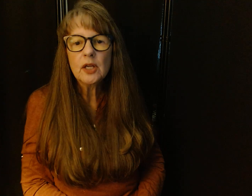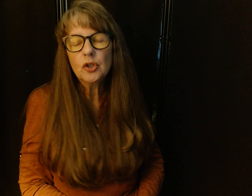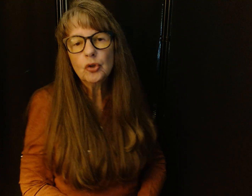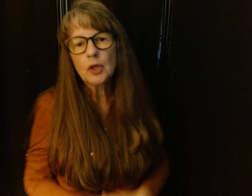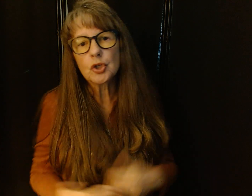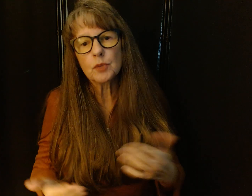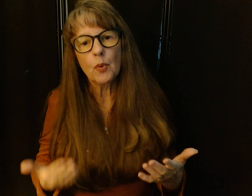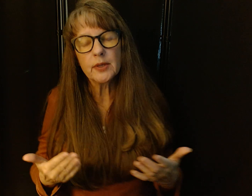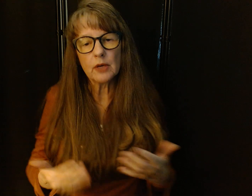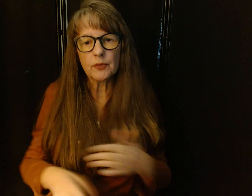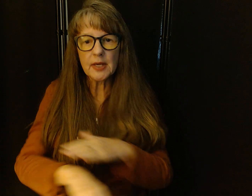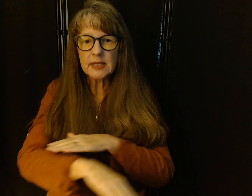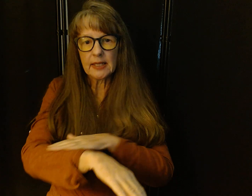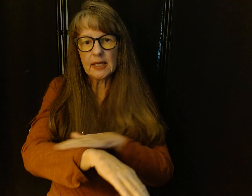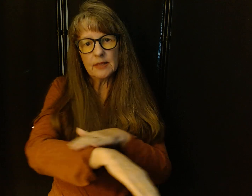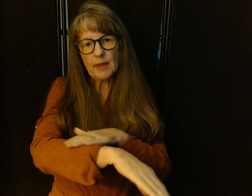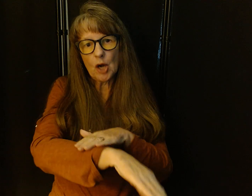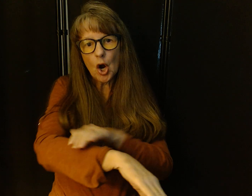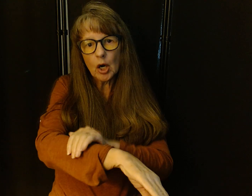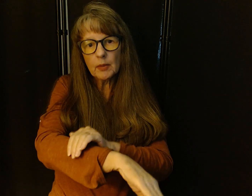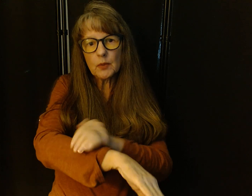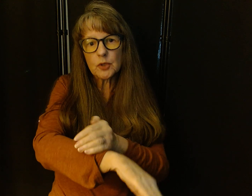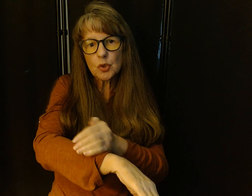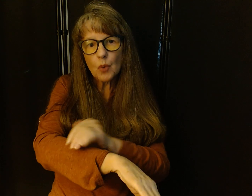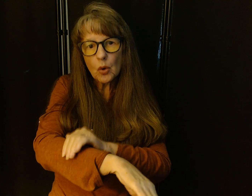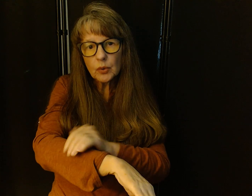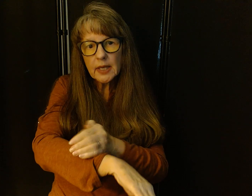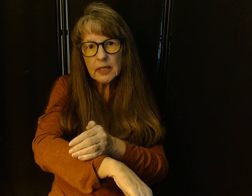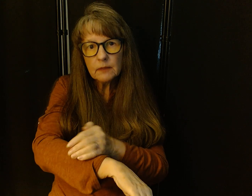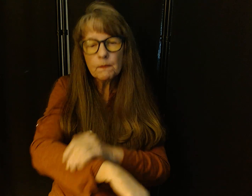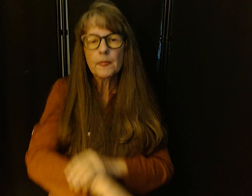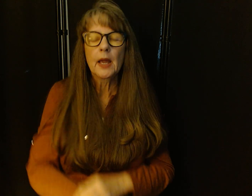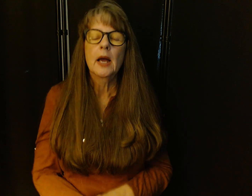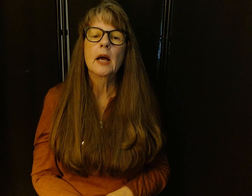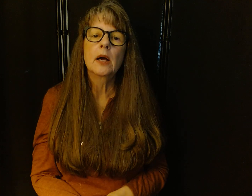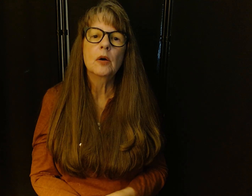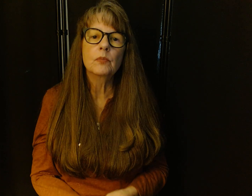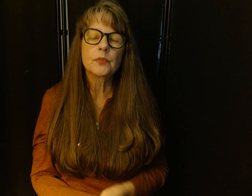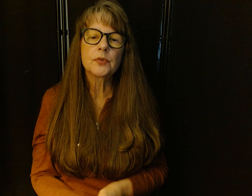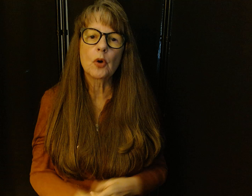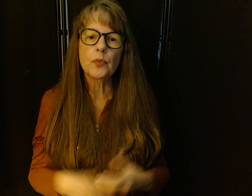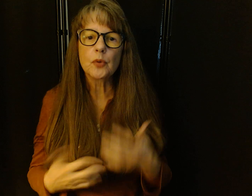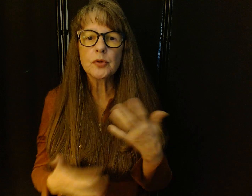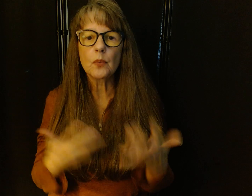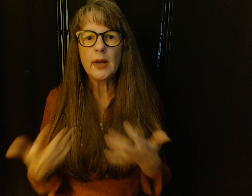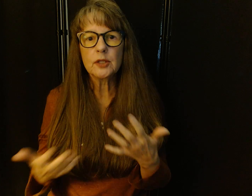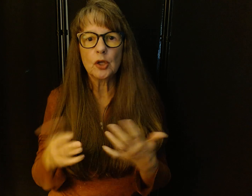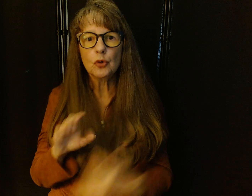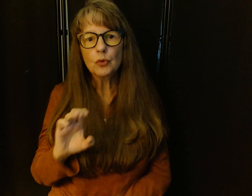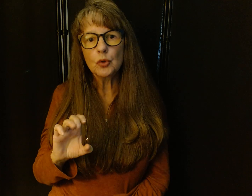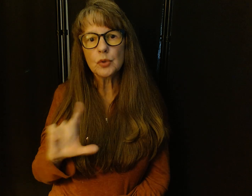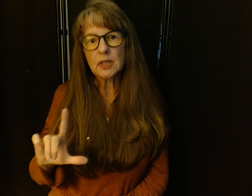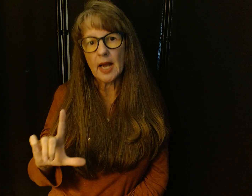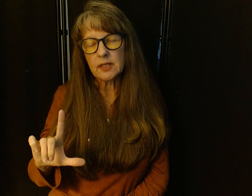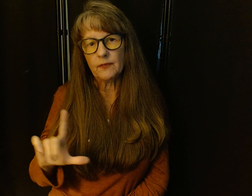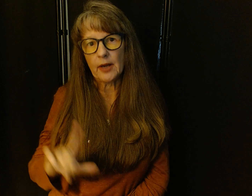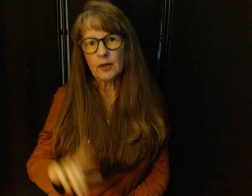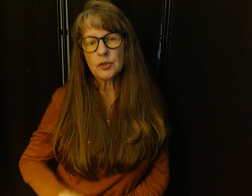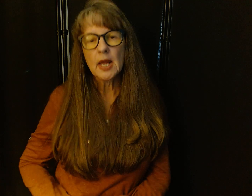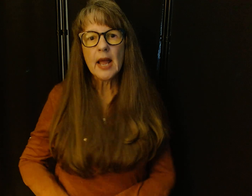you can just point to other things like I did my arm, it was swollen. And so those are the ways that you use classifiers. And that was